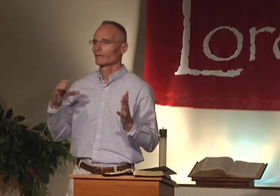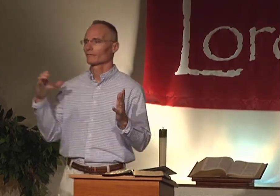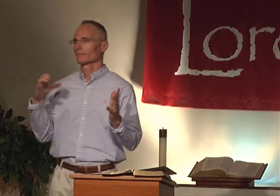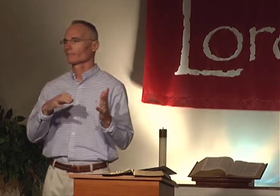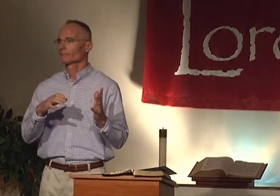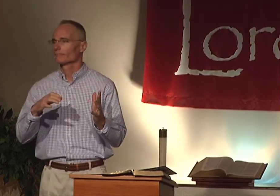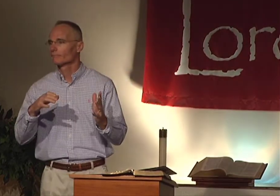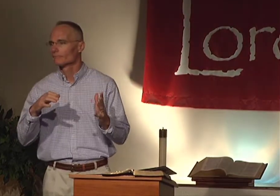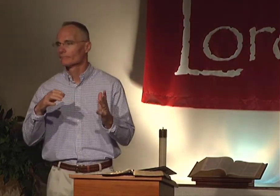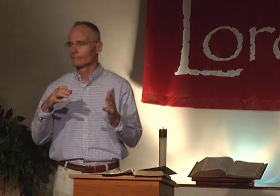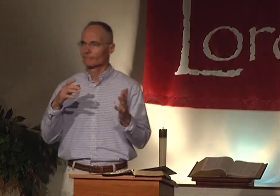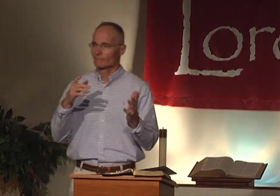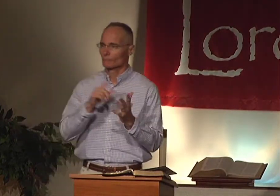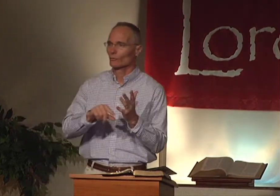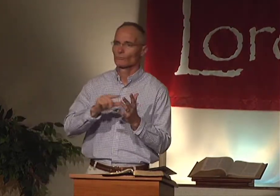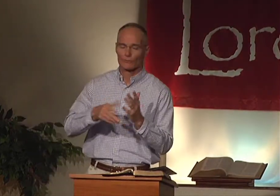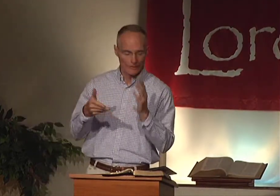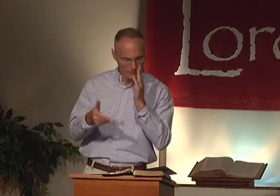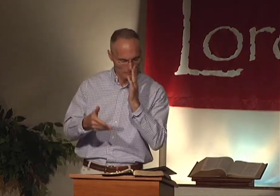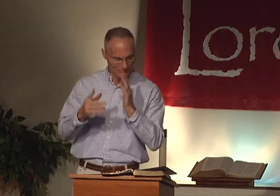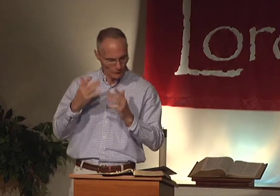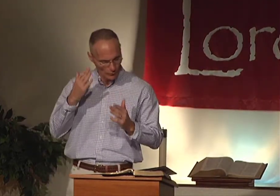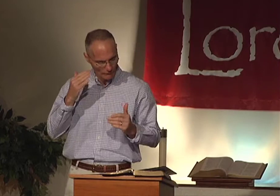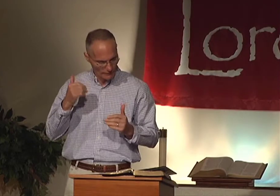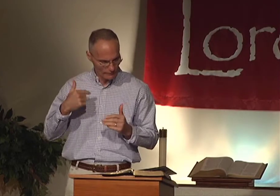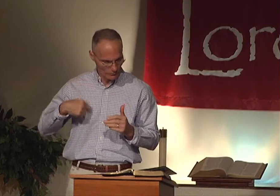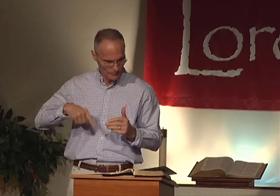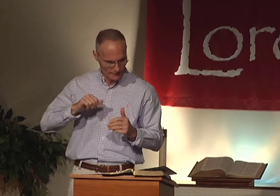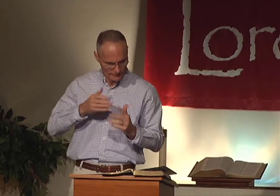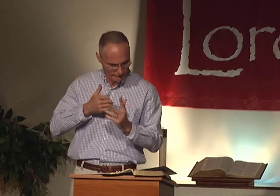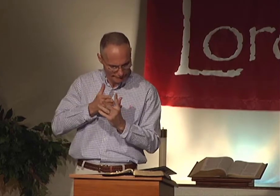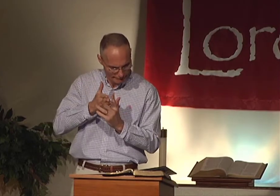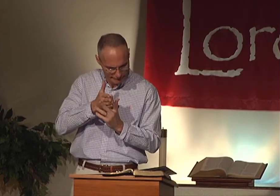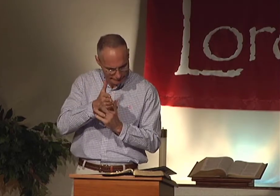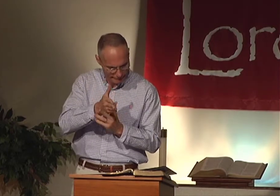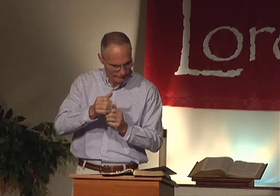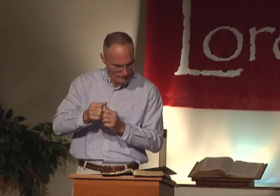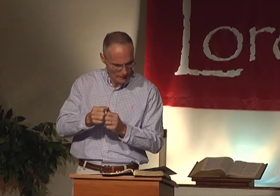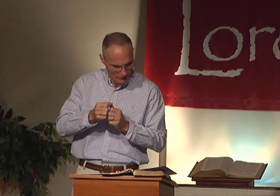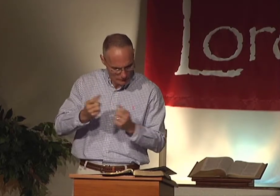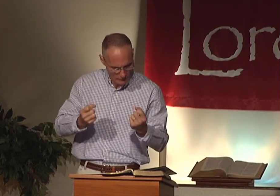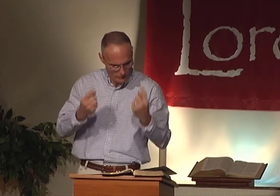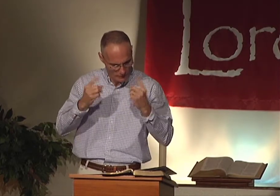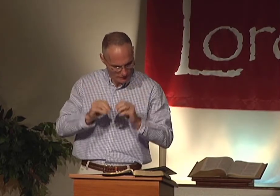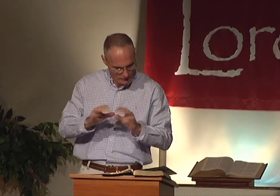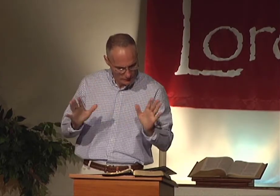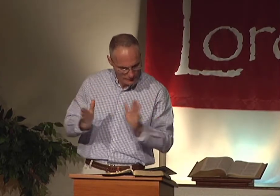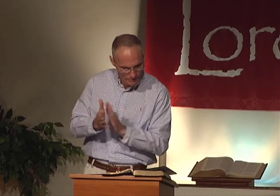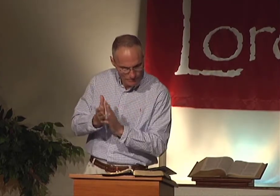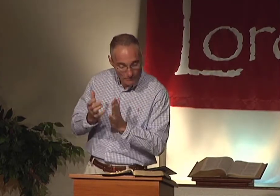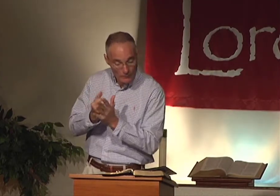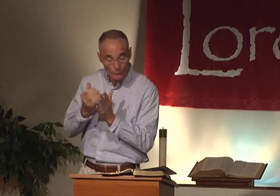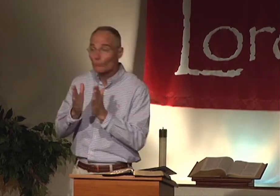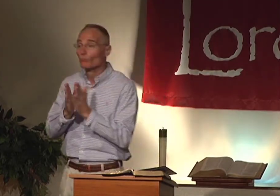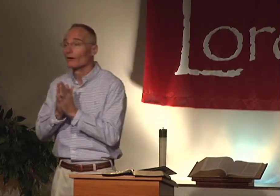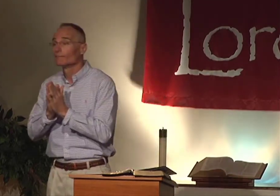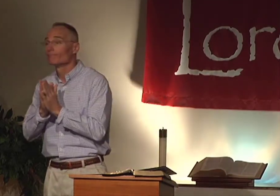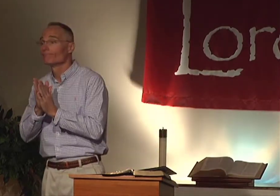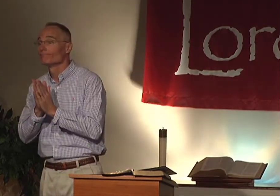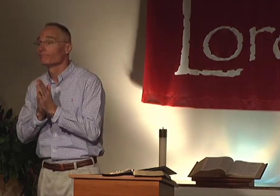That was a long scripture passage this morning. And hopefully we can get through that together and understand it more clearly. So